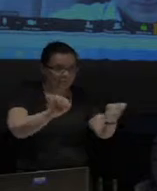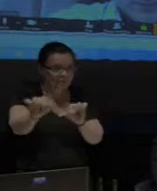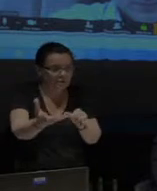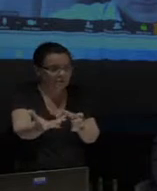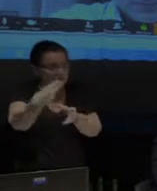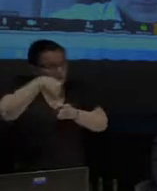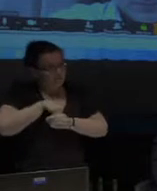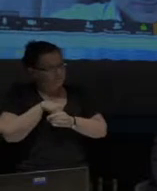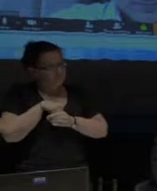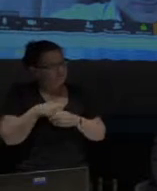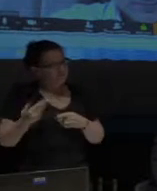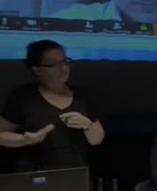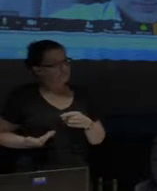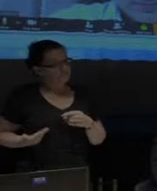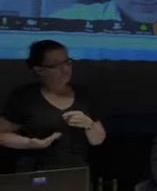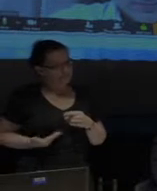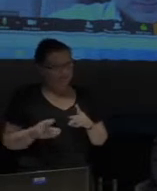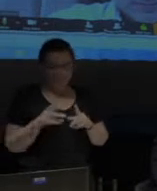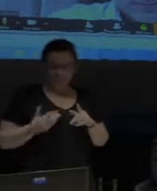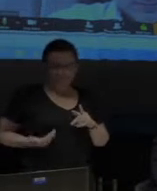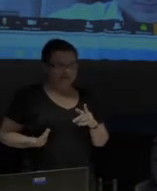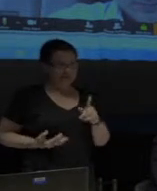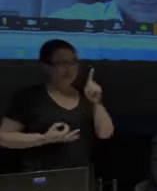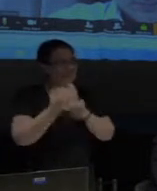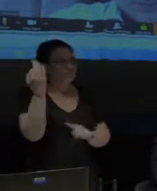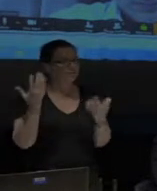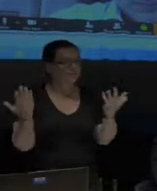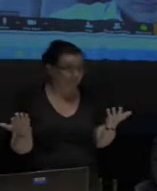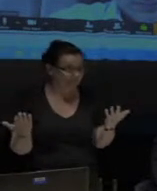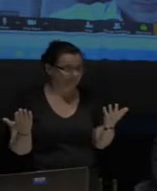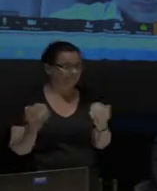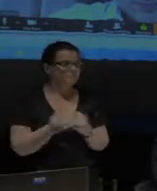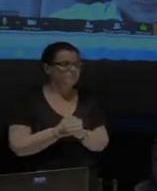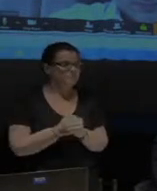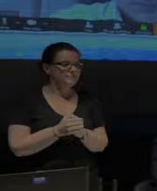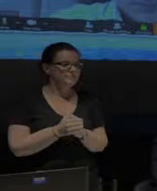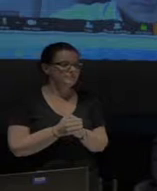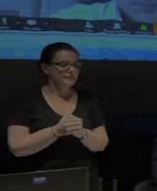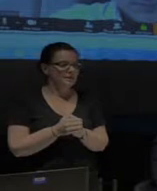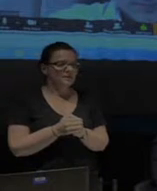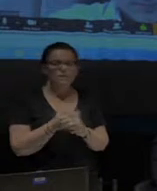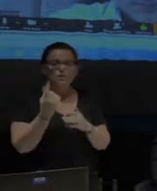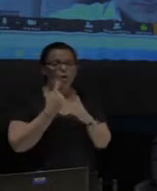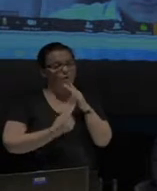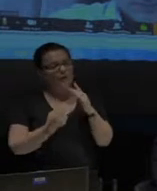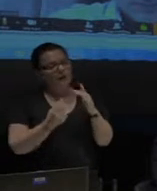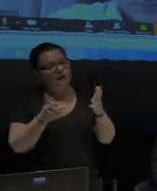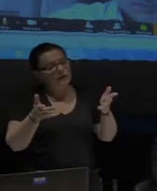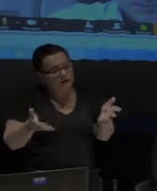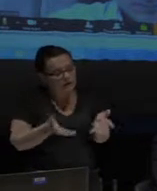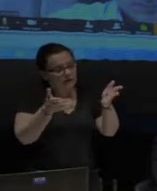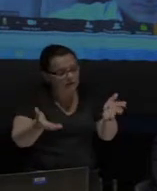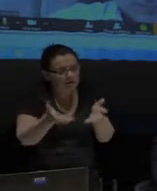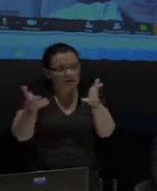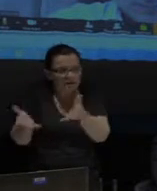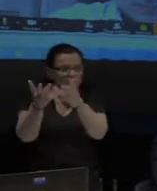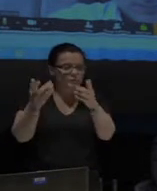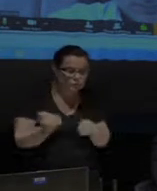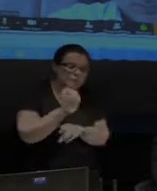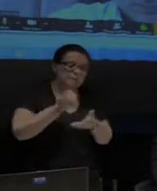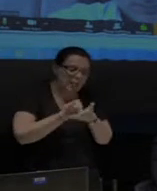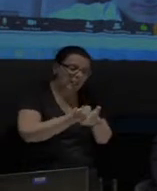that enhance the business. So it's not just a sunk cost, a thing that we have to do because we